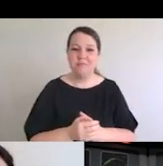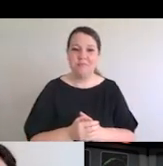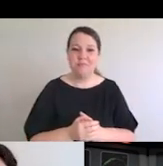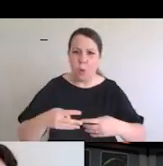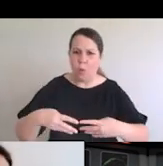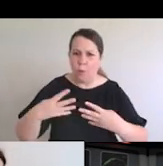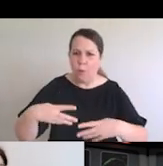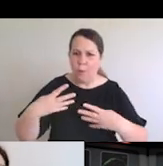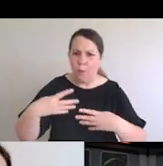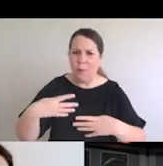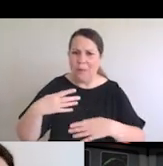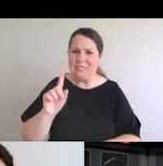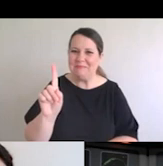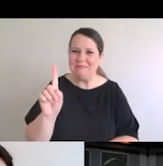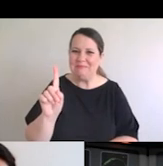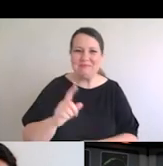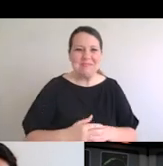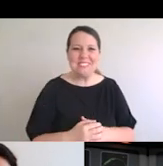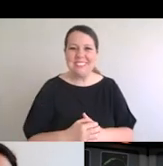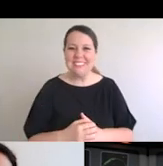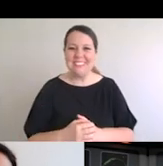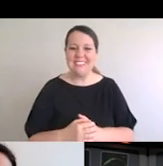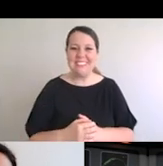just 1 second,